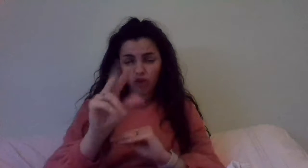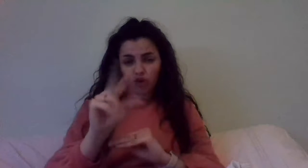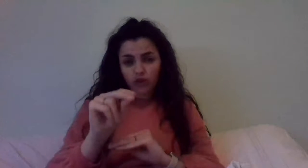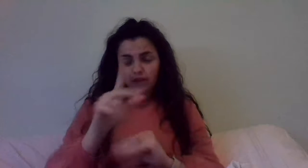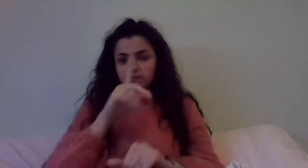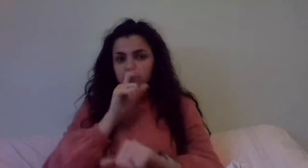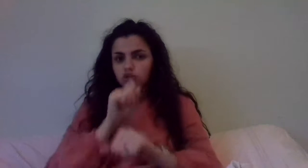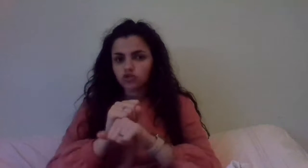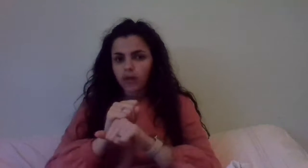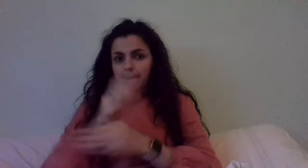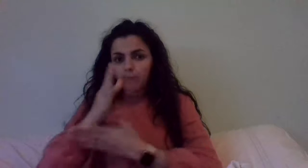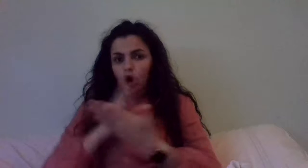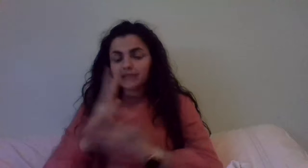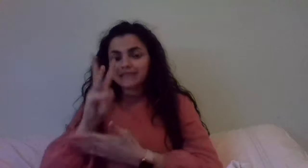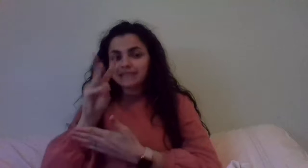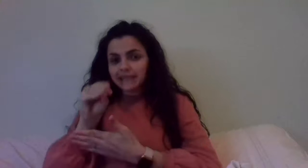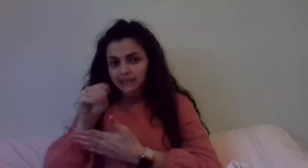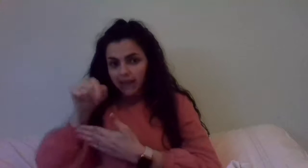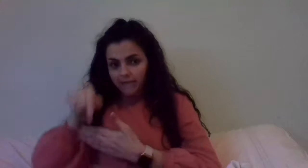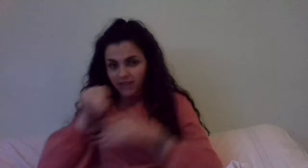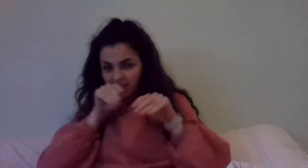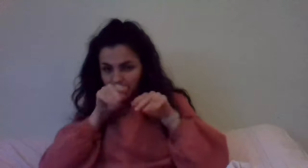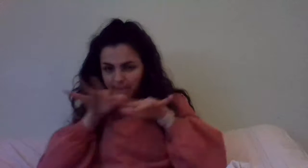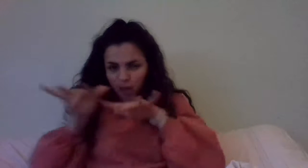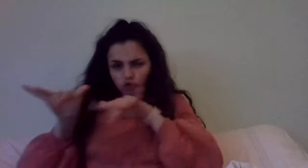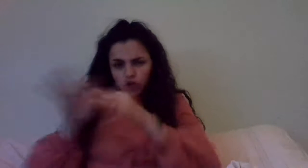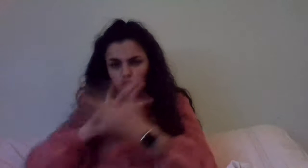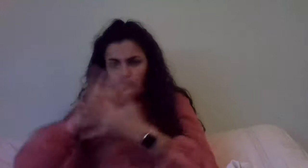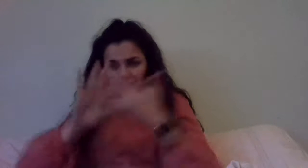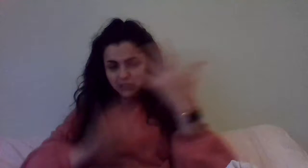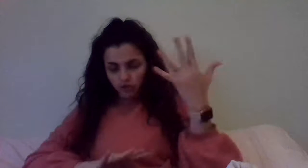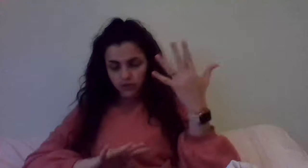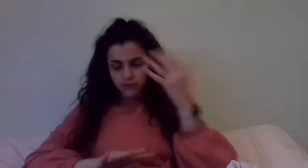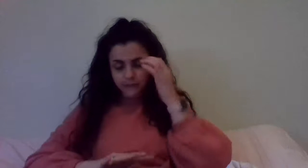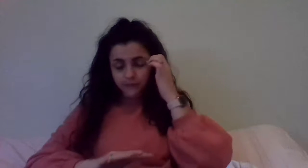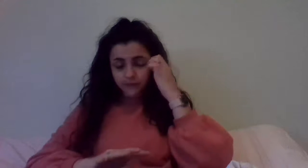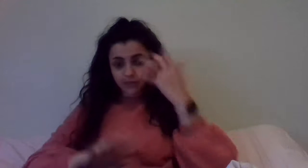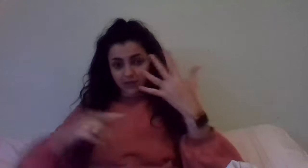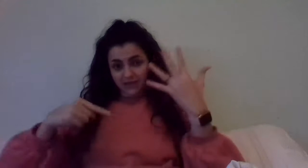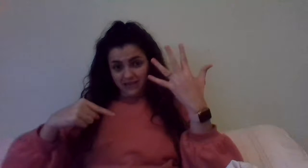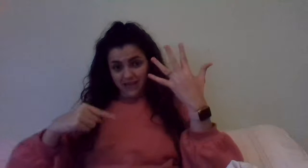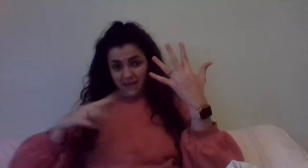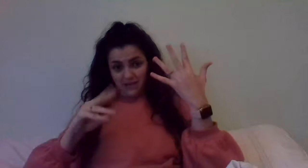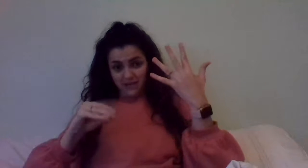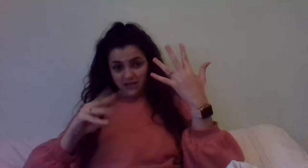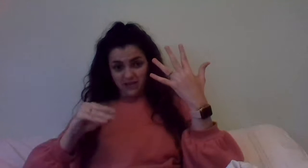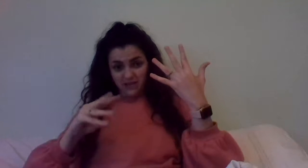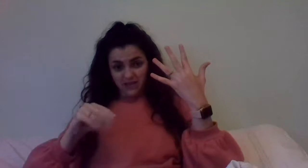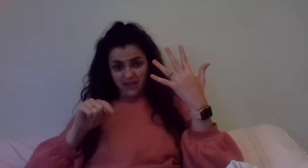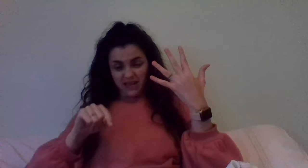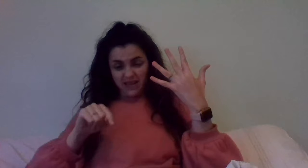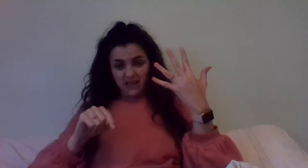series, the last of the series, and Lawrence's title, "And the Migrants Kept Coming." Remember, he would be painting this